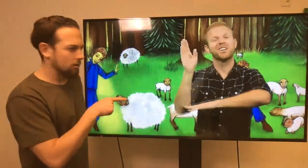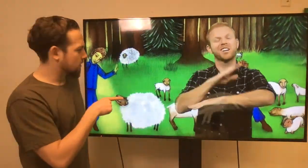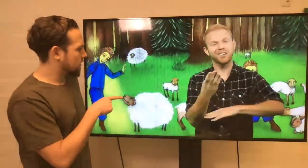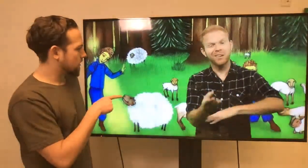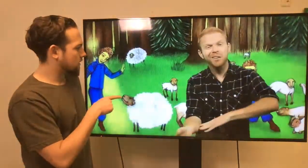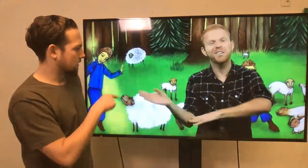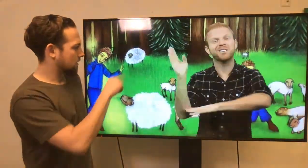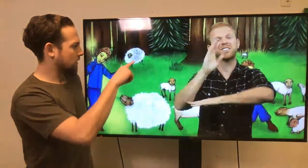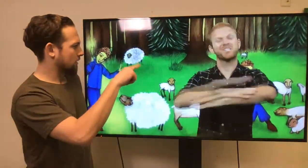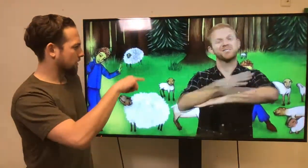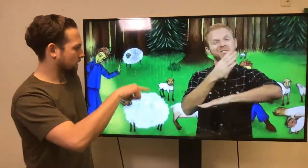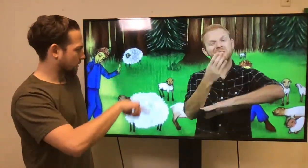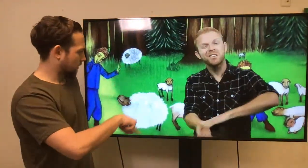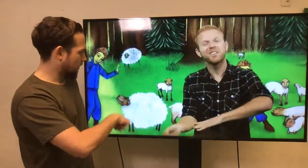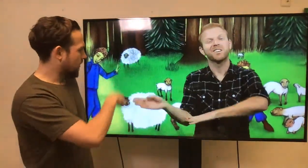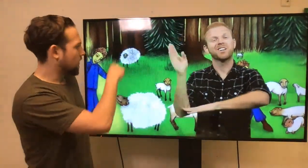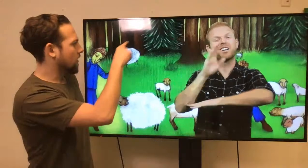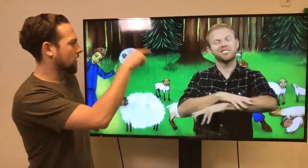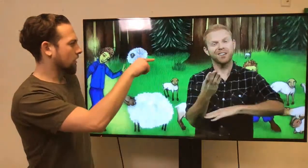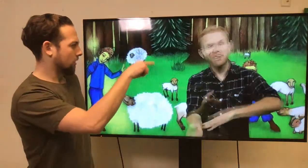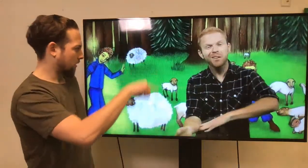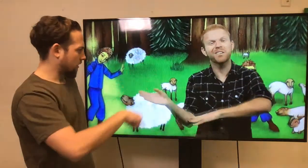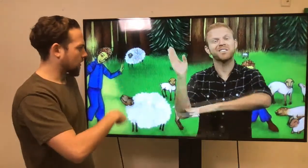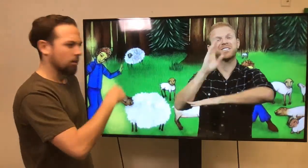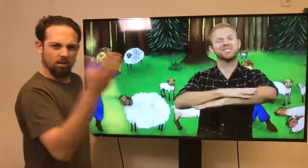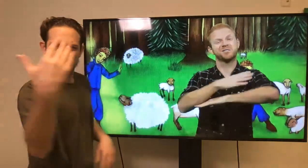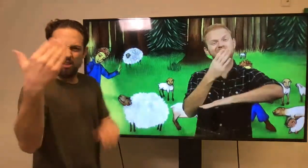Look at this, the movement of this sign. So going up, down.